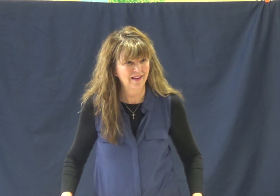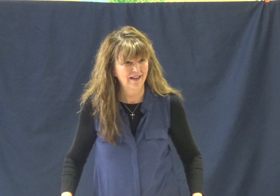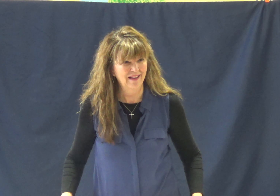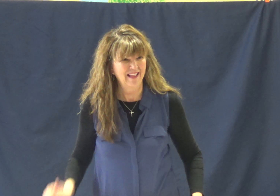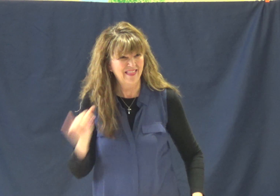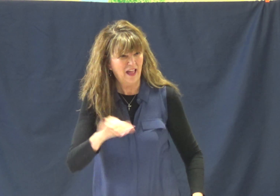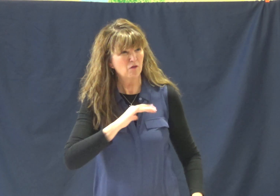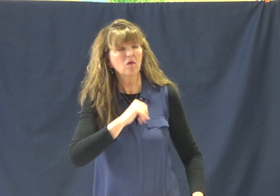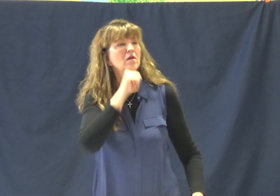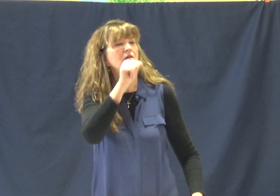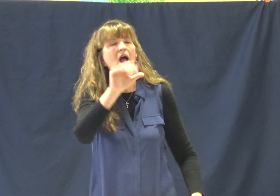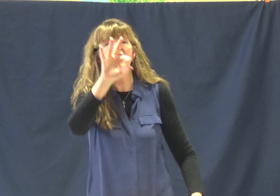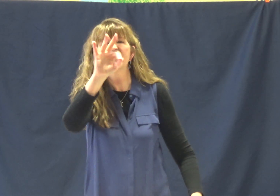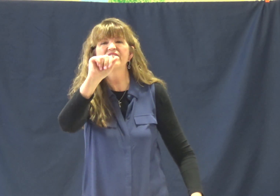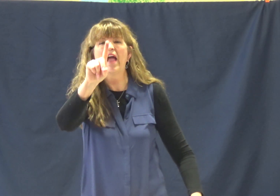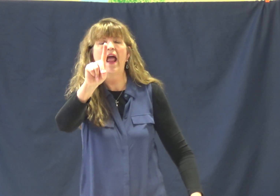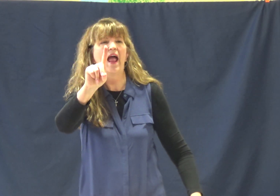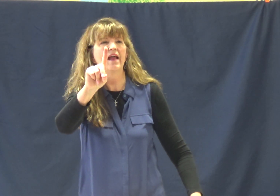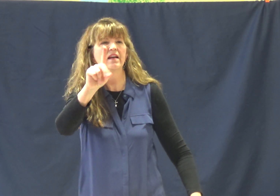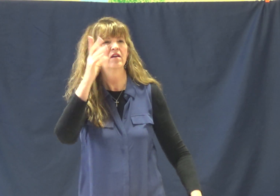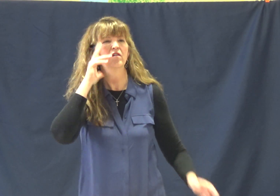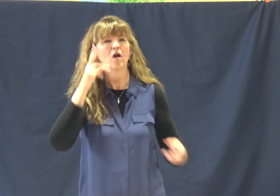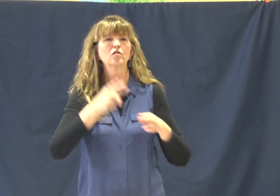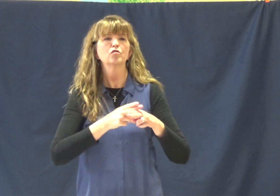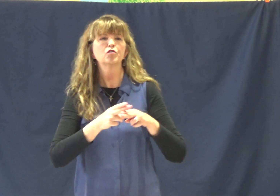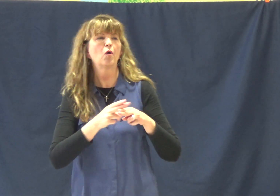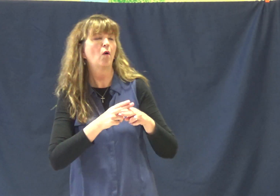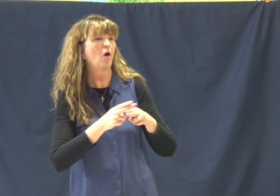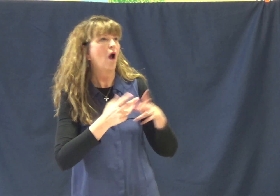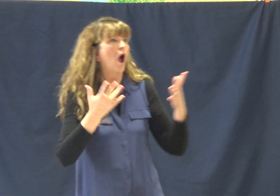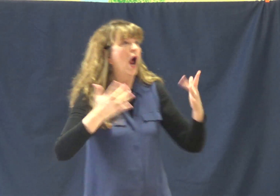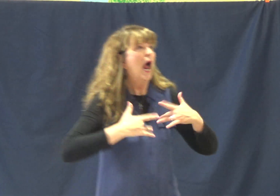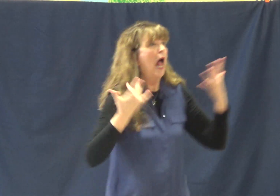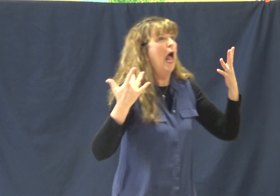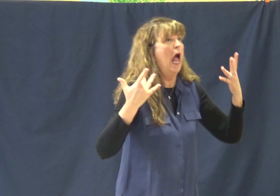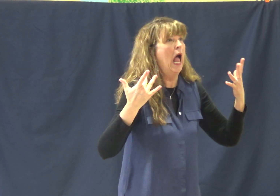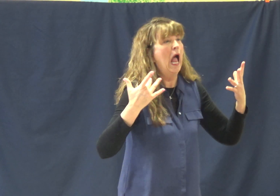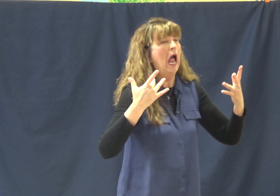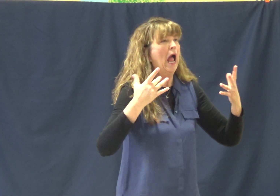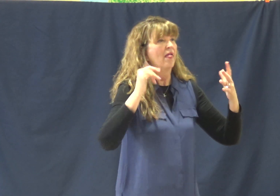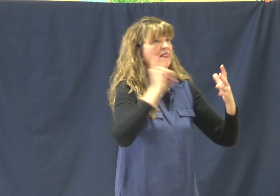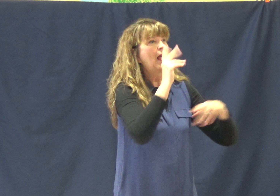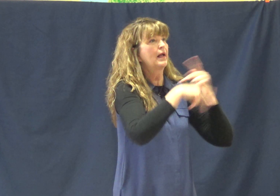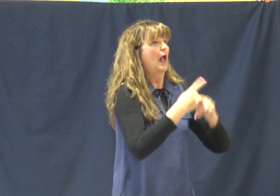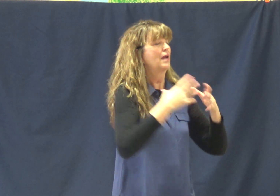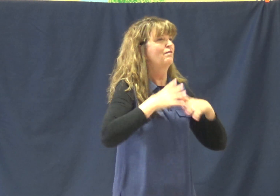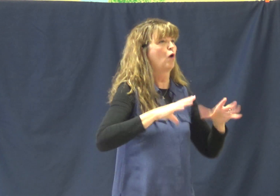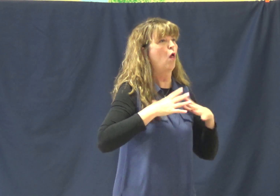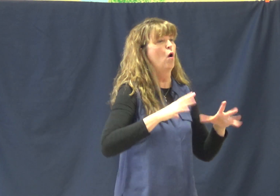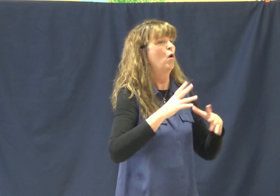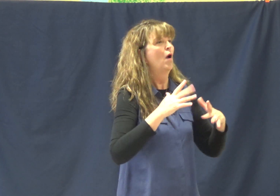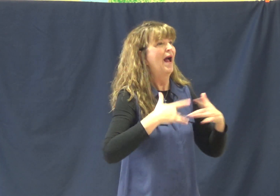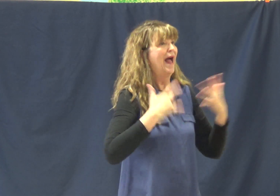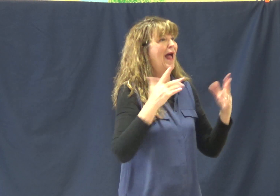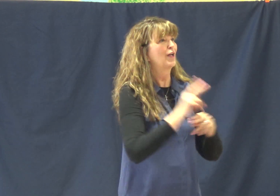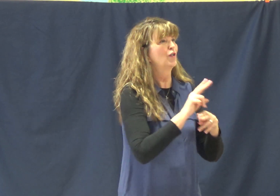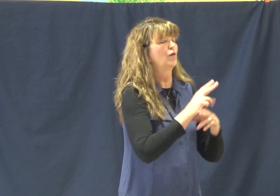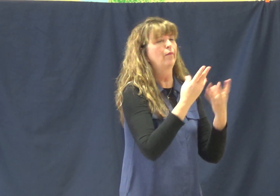that. Isn't that cool? It's not a fad that lasts a short while, like clothes